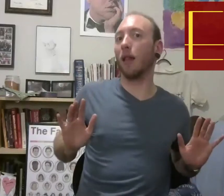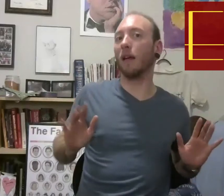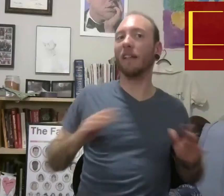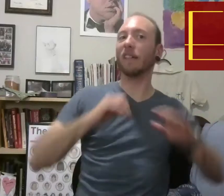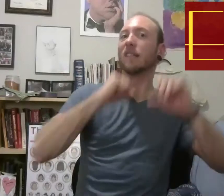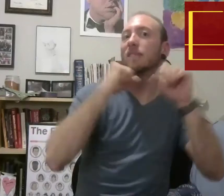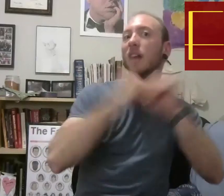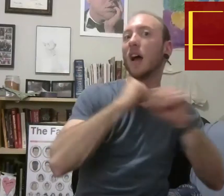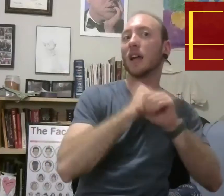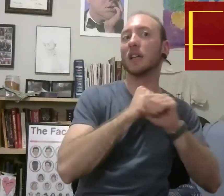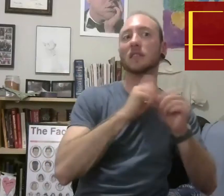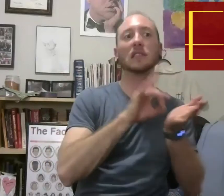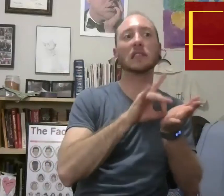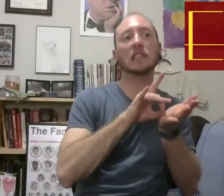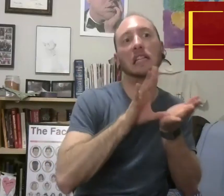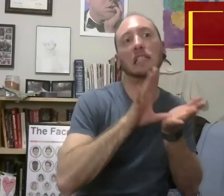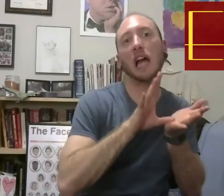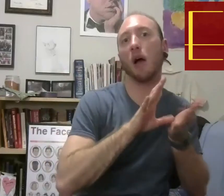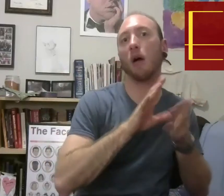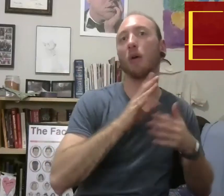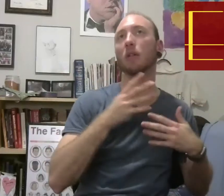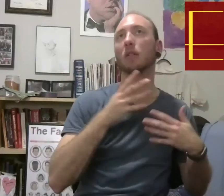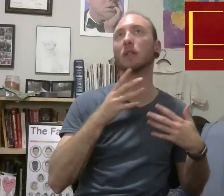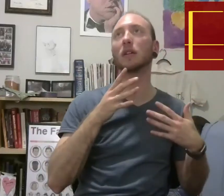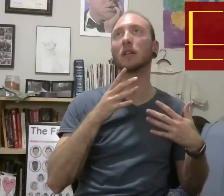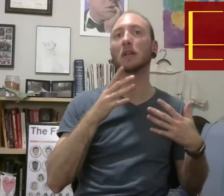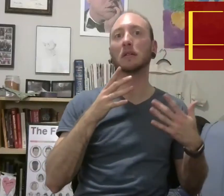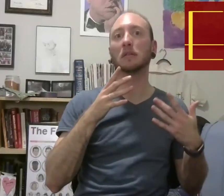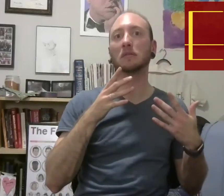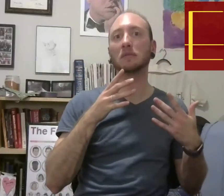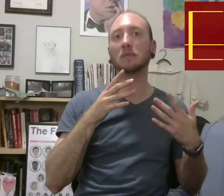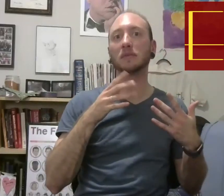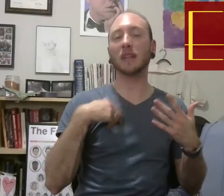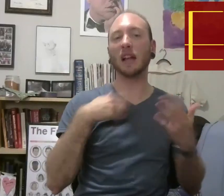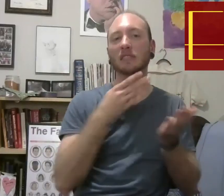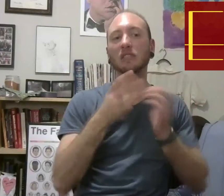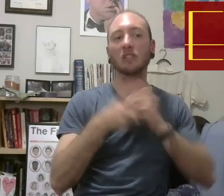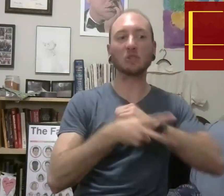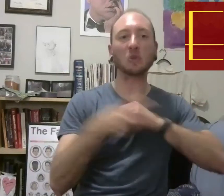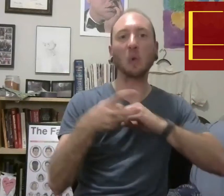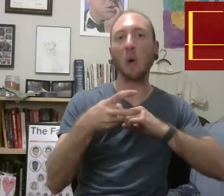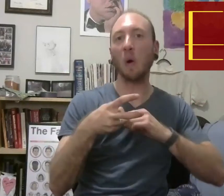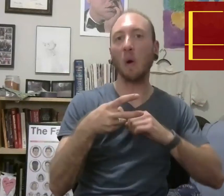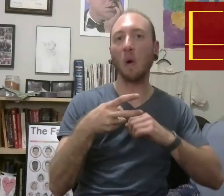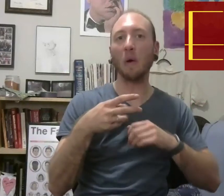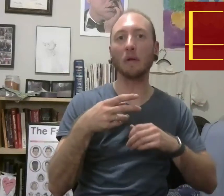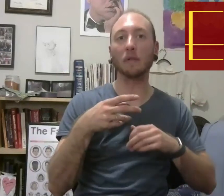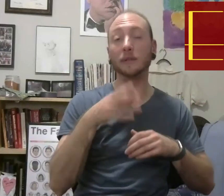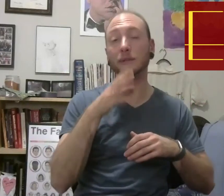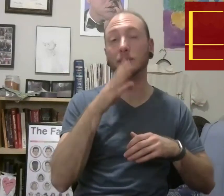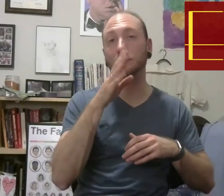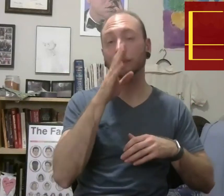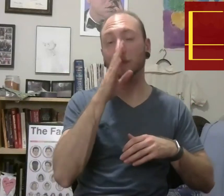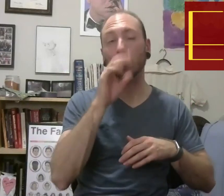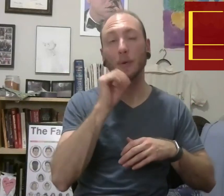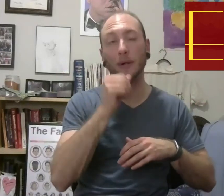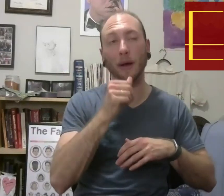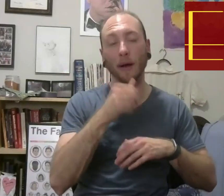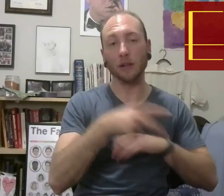out of places. I, would like shoplift drunk. I also shoplifted sober, but, it was scarier when I was